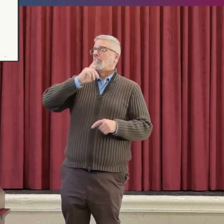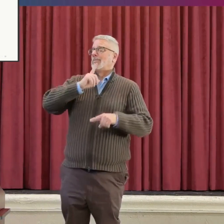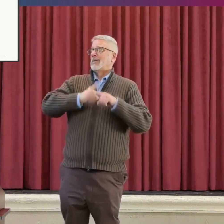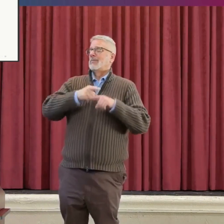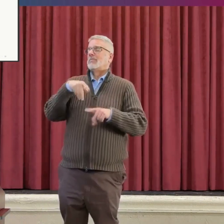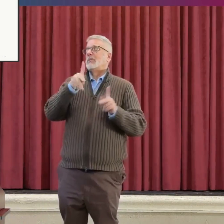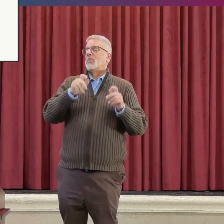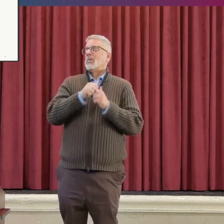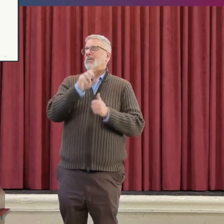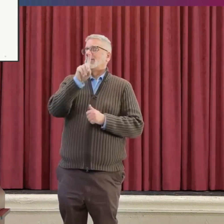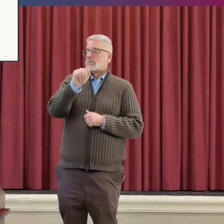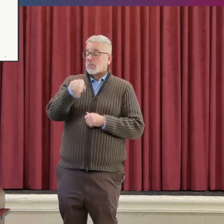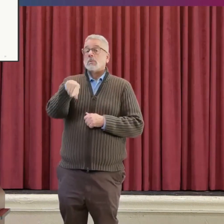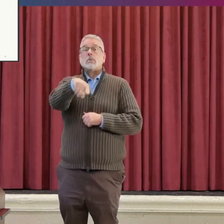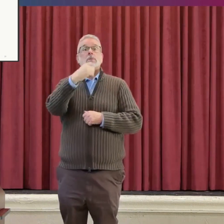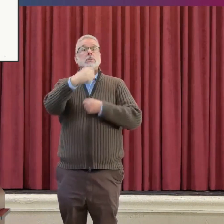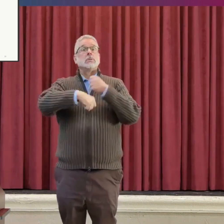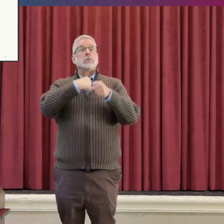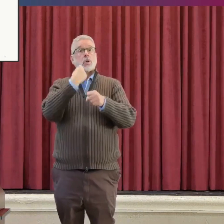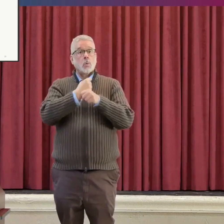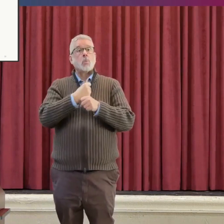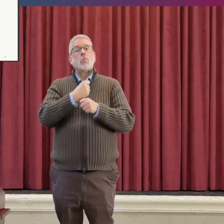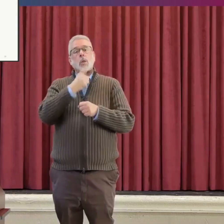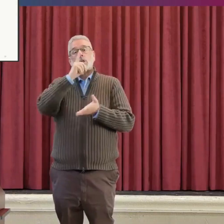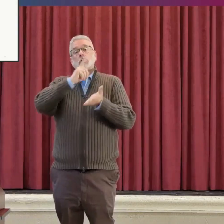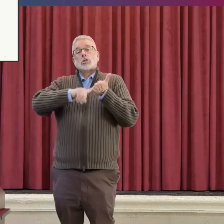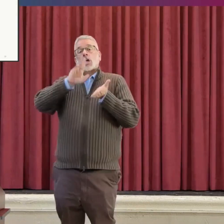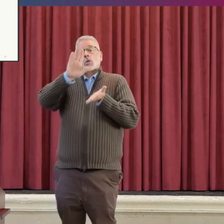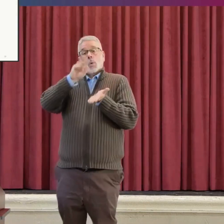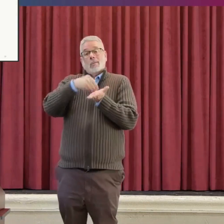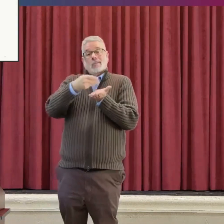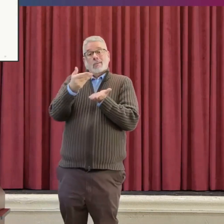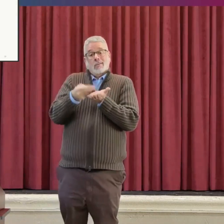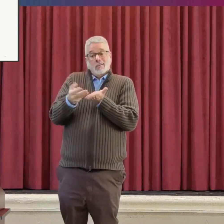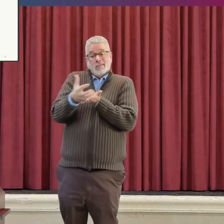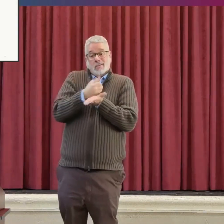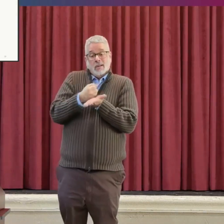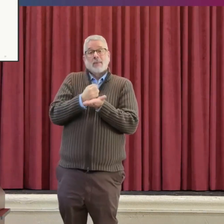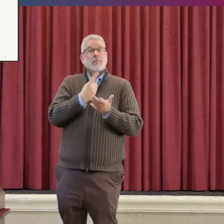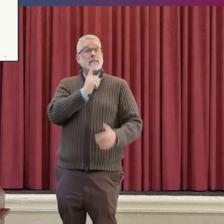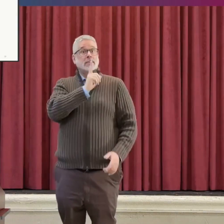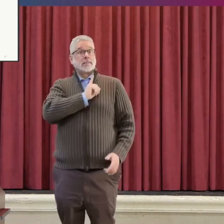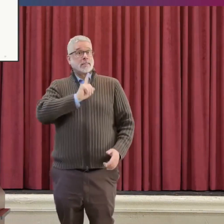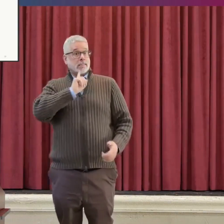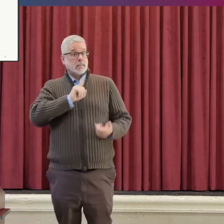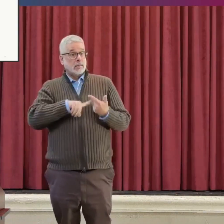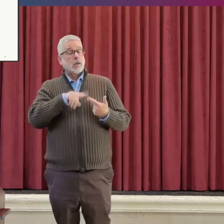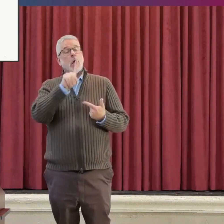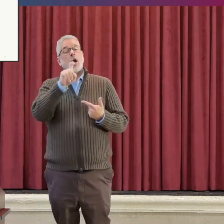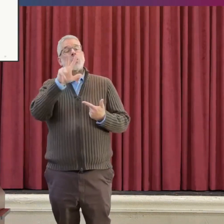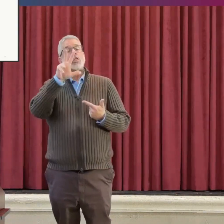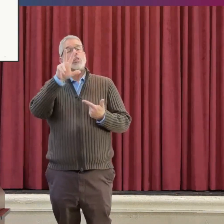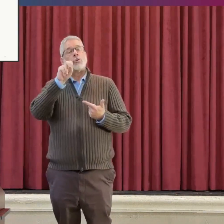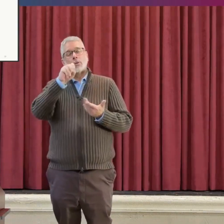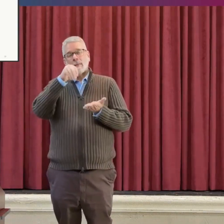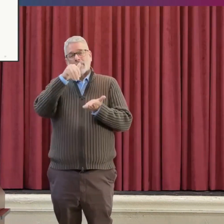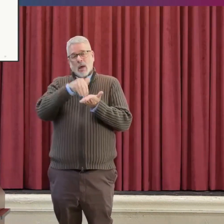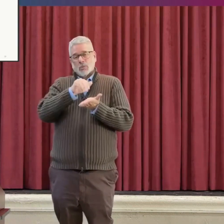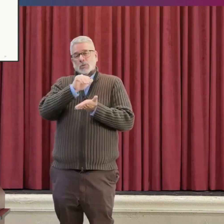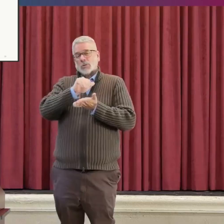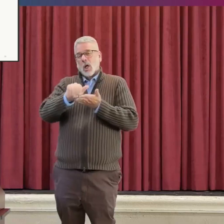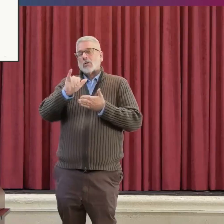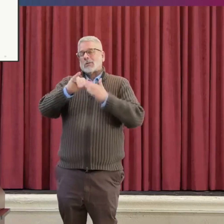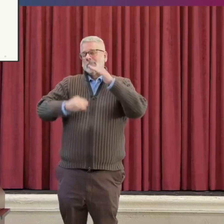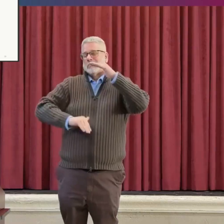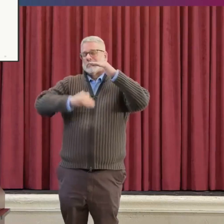this year, Medi-Cal will check your asset again. So if you're single, $130,000 is the